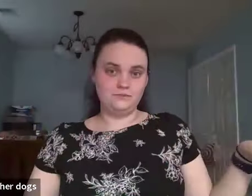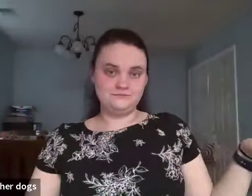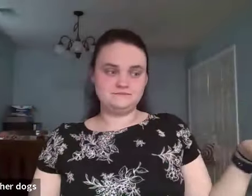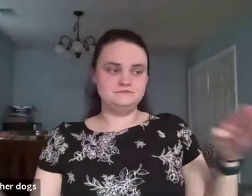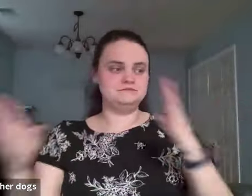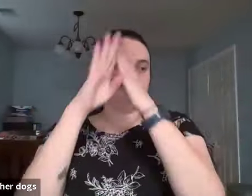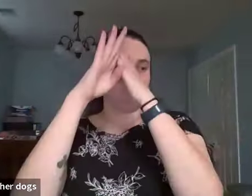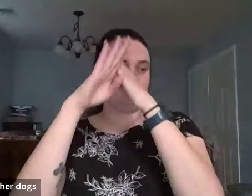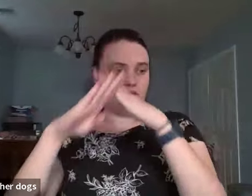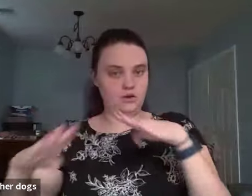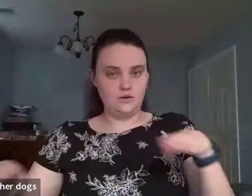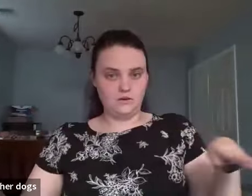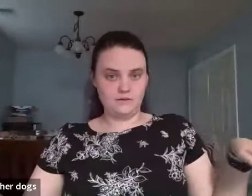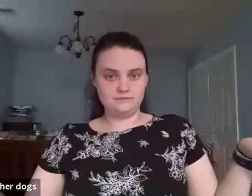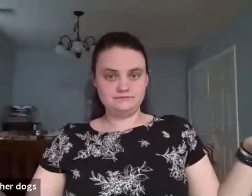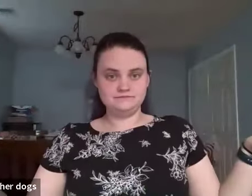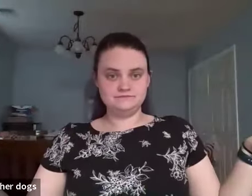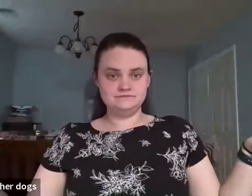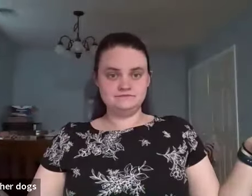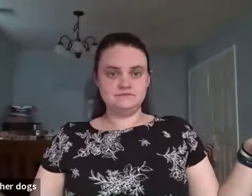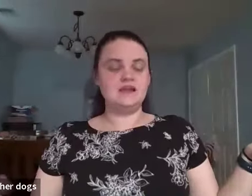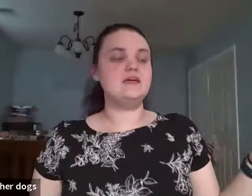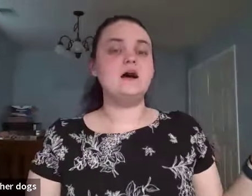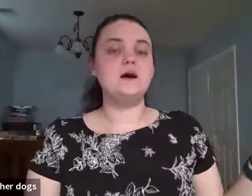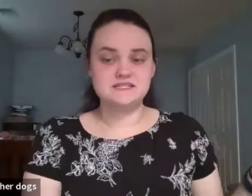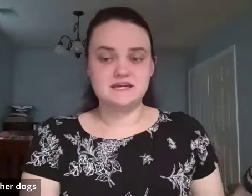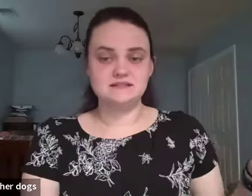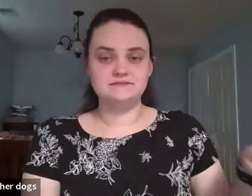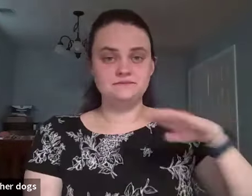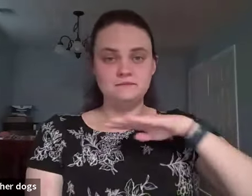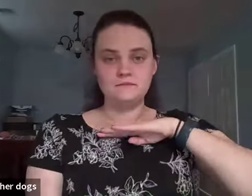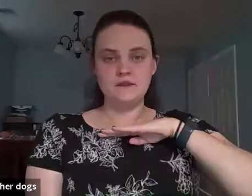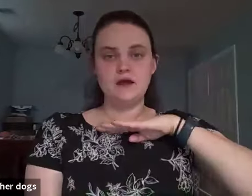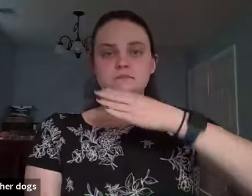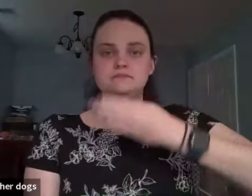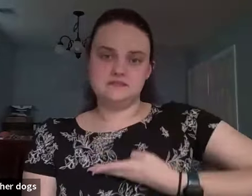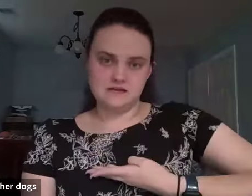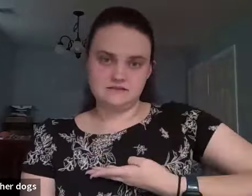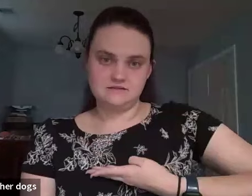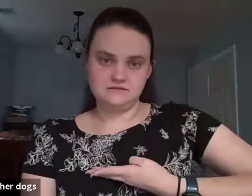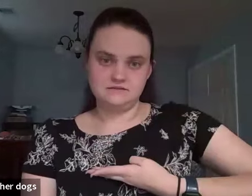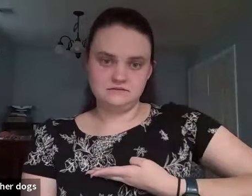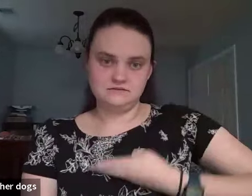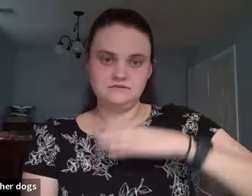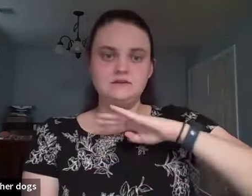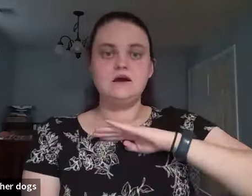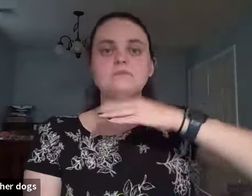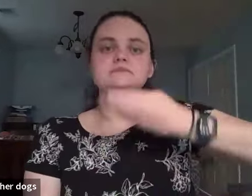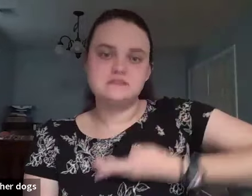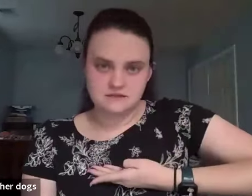calm, calm. And then upset, upset,